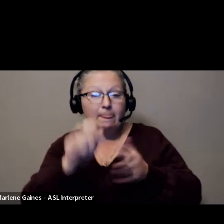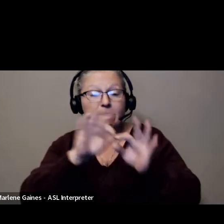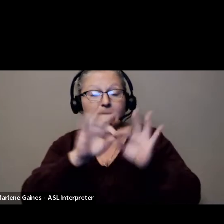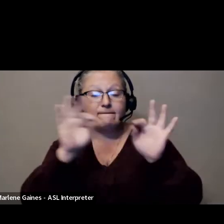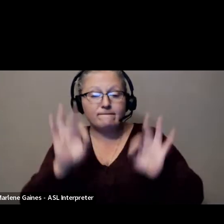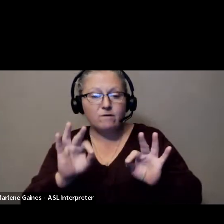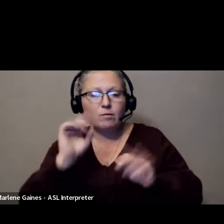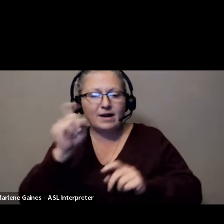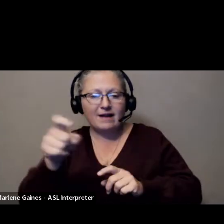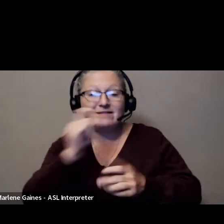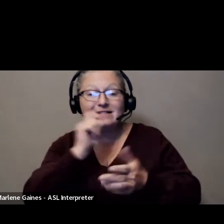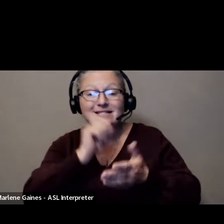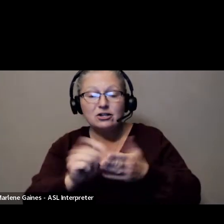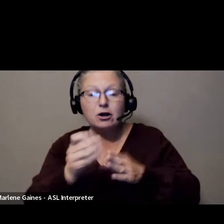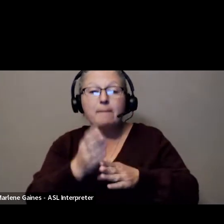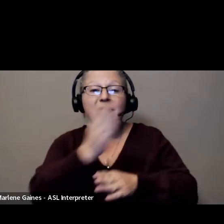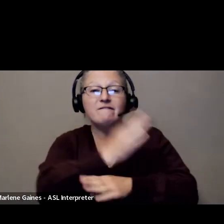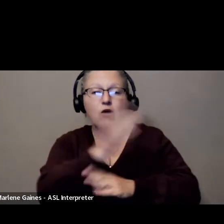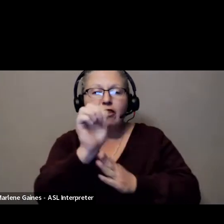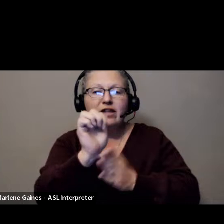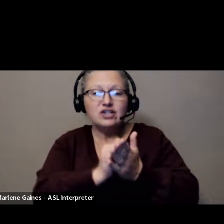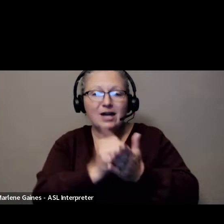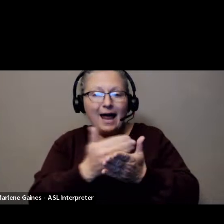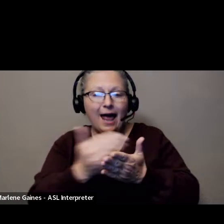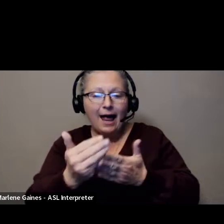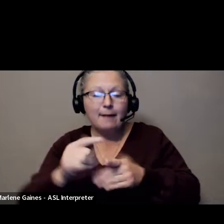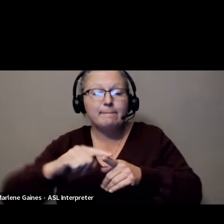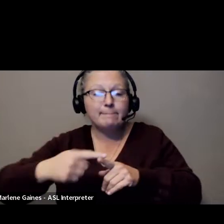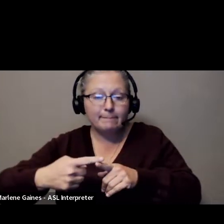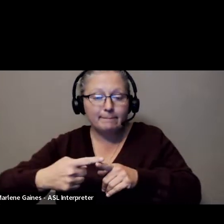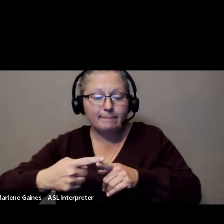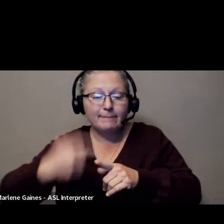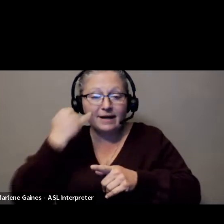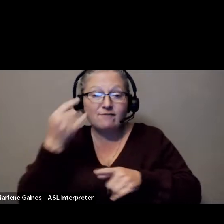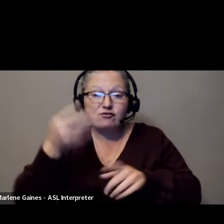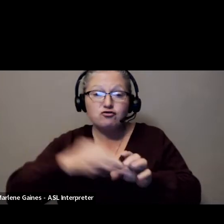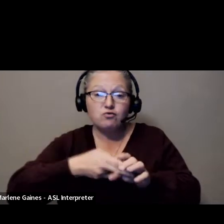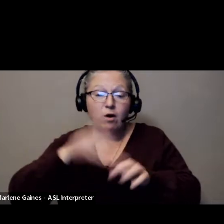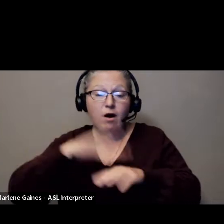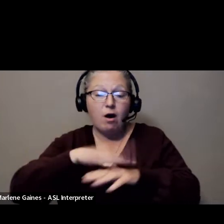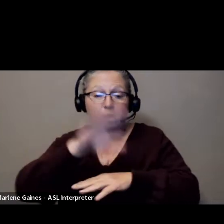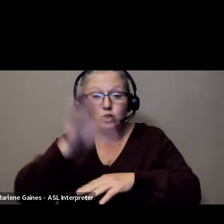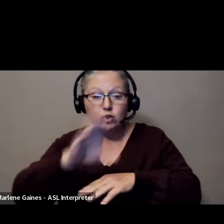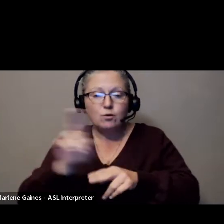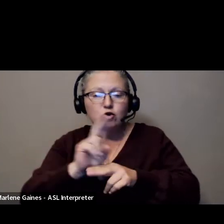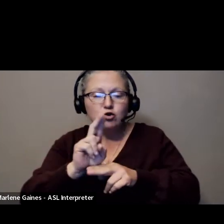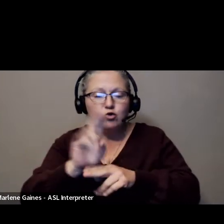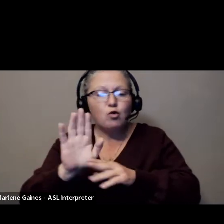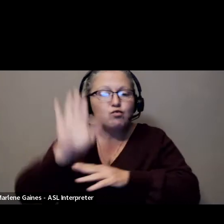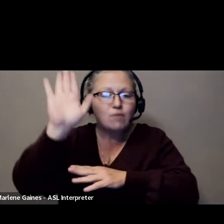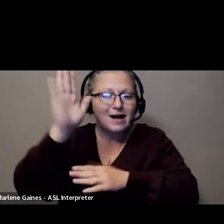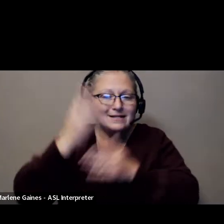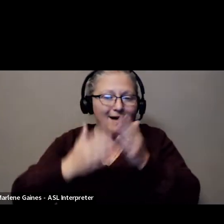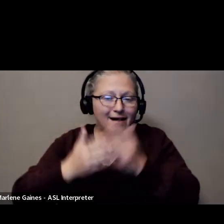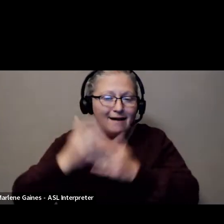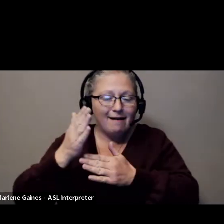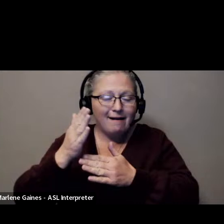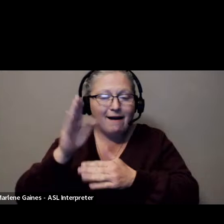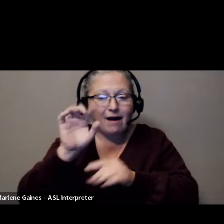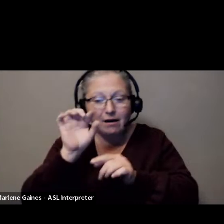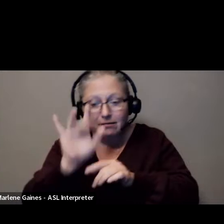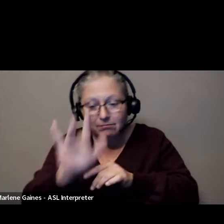should be given to the secretary before the agenda item begins. If you are joining us virtually, use the raised hand feature on Zoom to